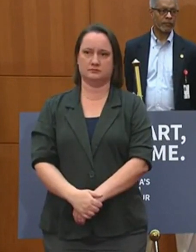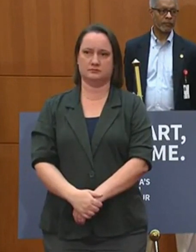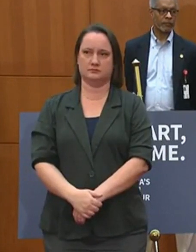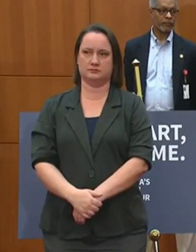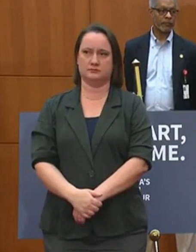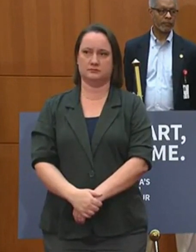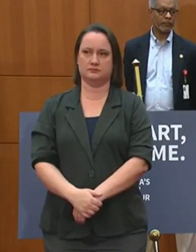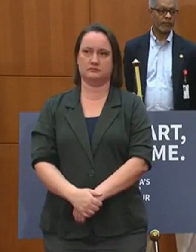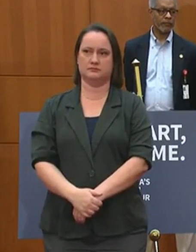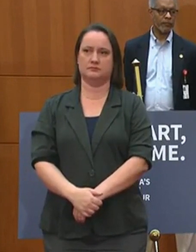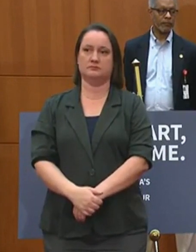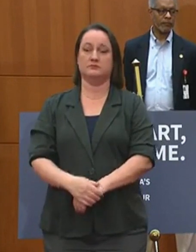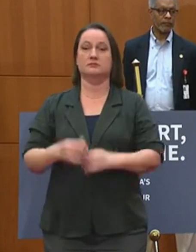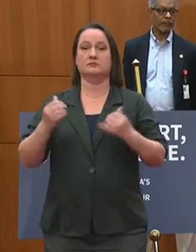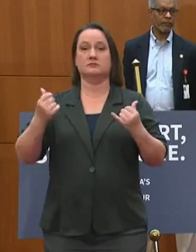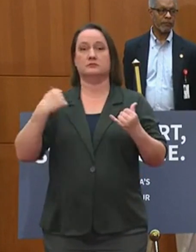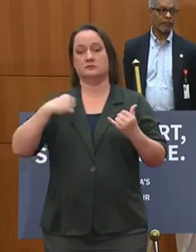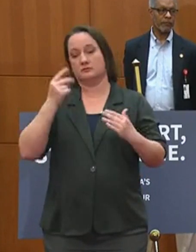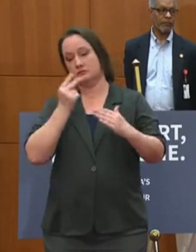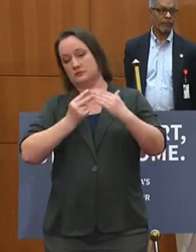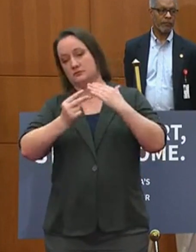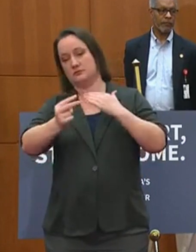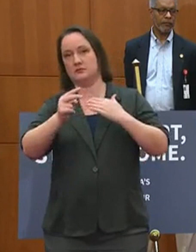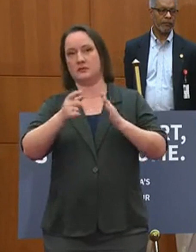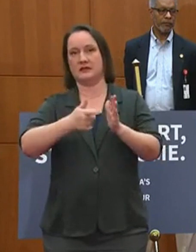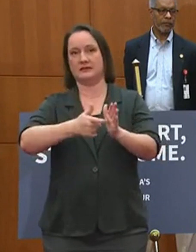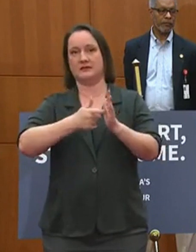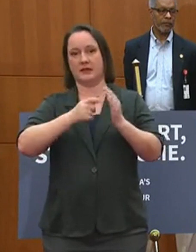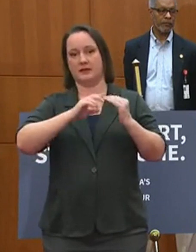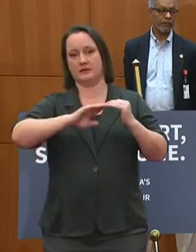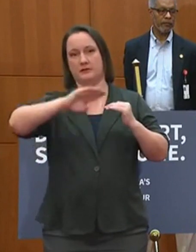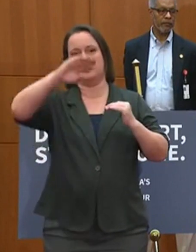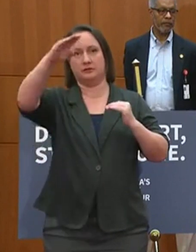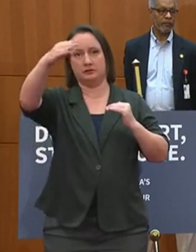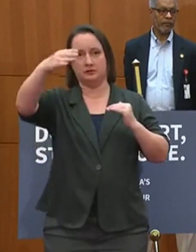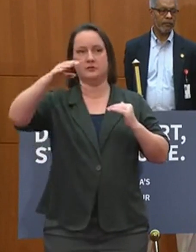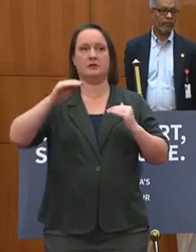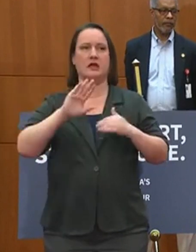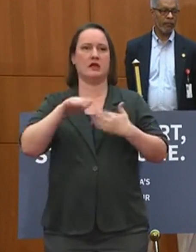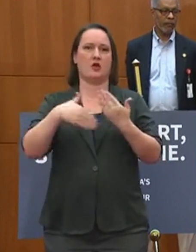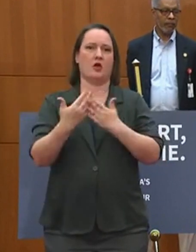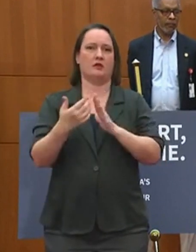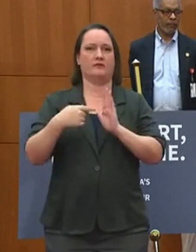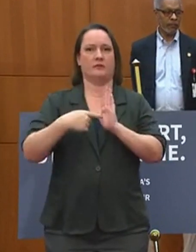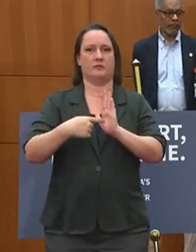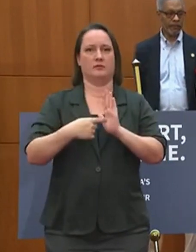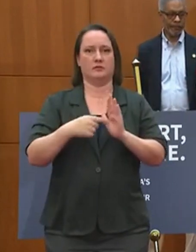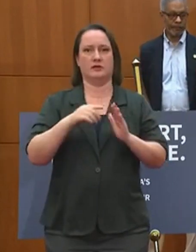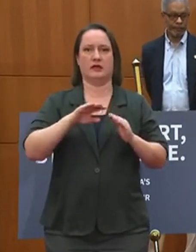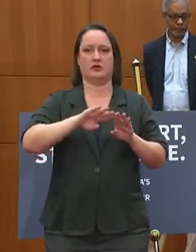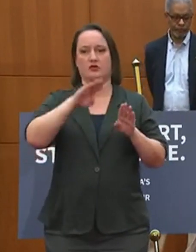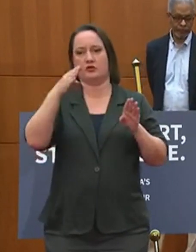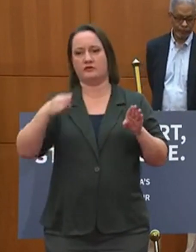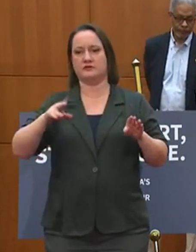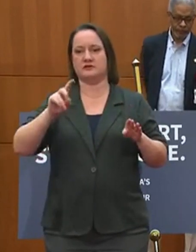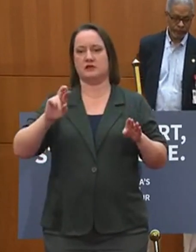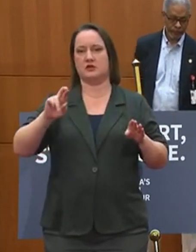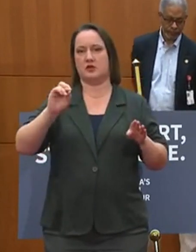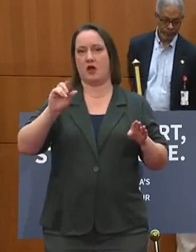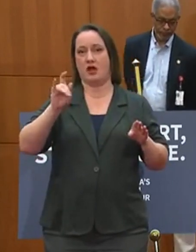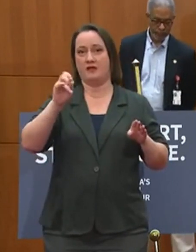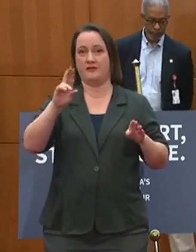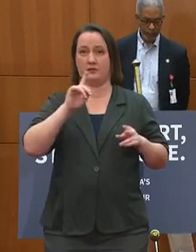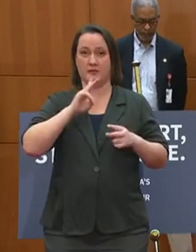at what the demand is going to be in the Commonwealth, and all of those curves that Dr. Oliver mentioned that give us a range